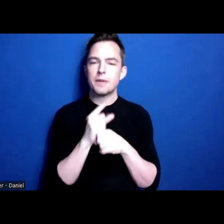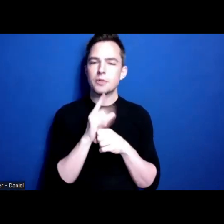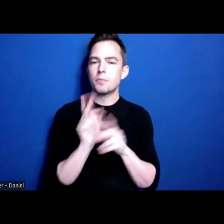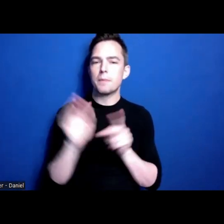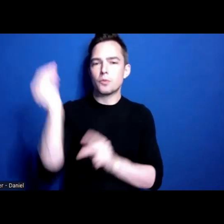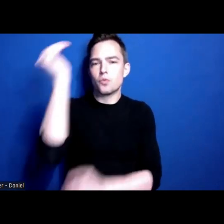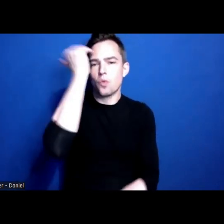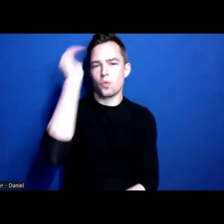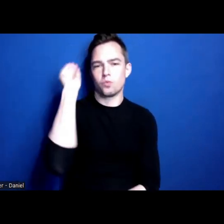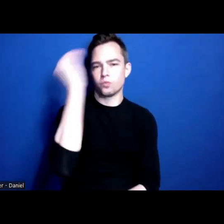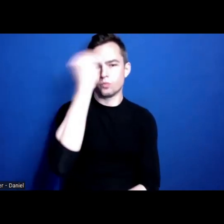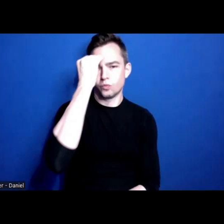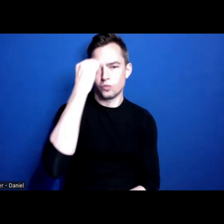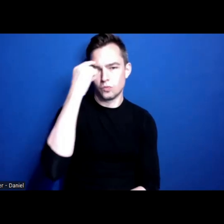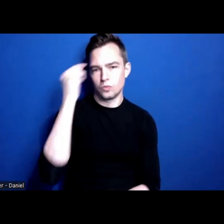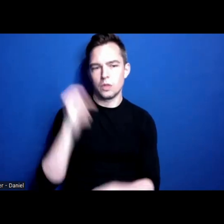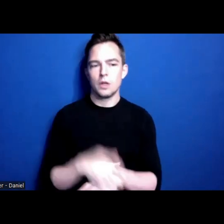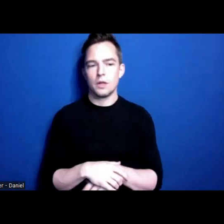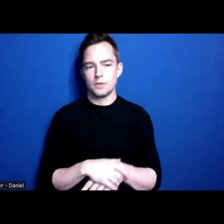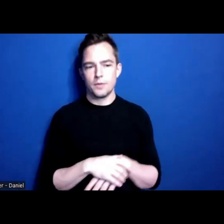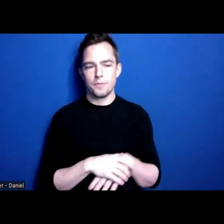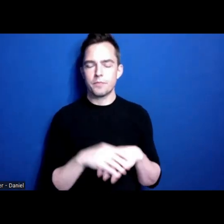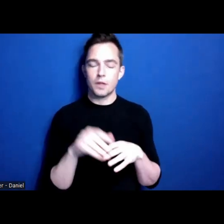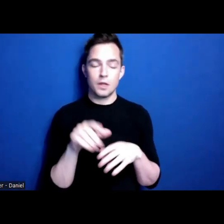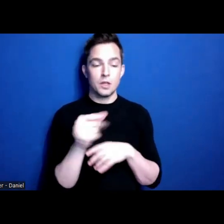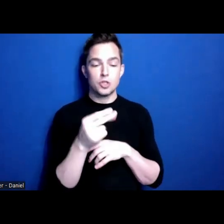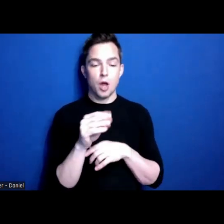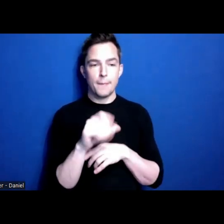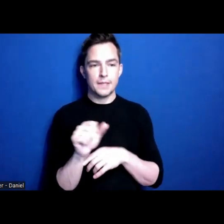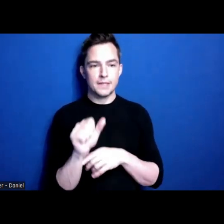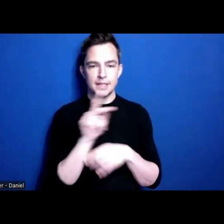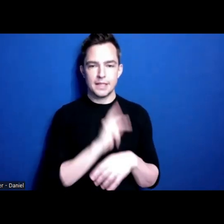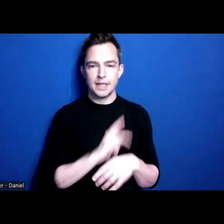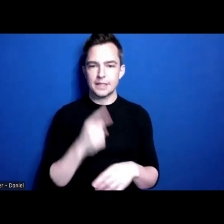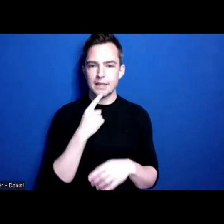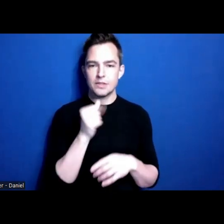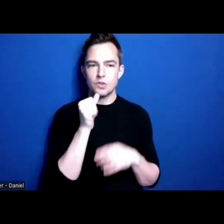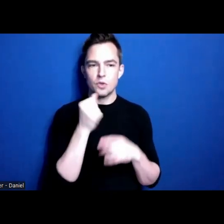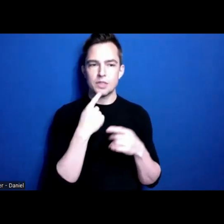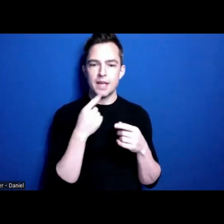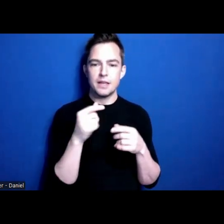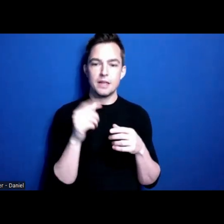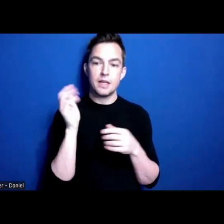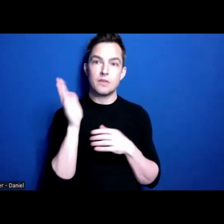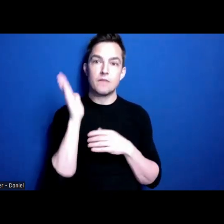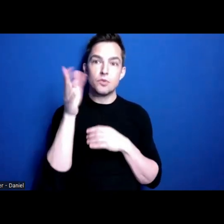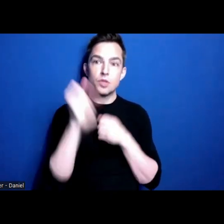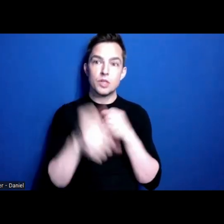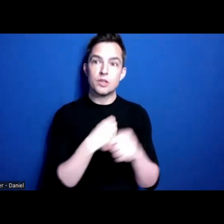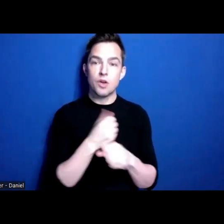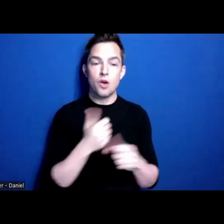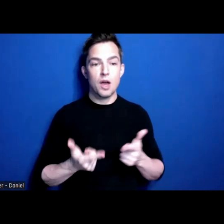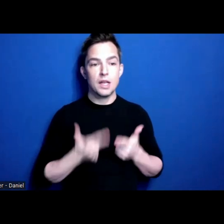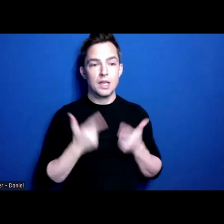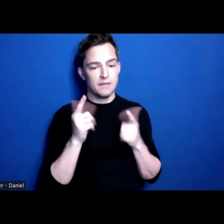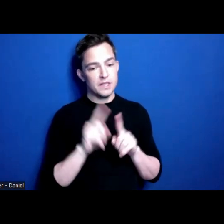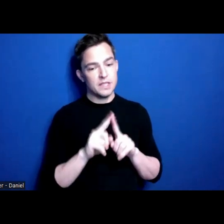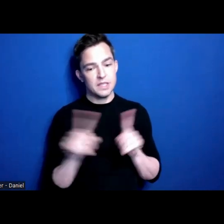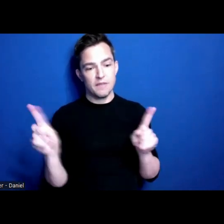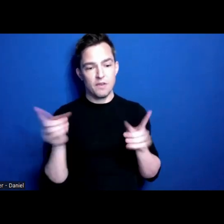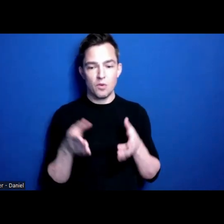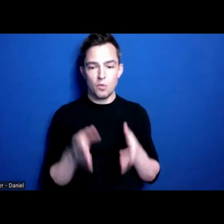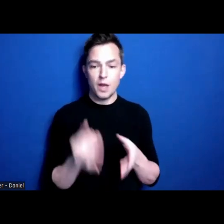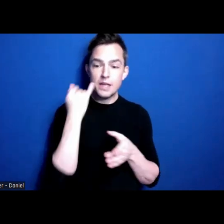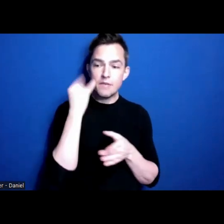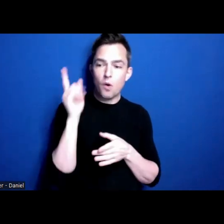them. As Thomas King writes, don't say in the years to come that you would have lived your life differently if only you